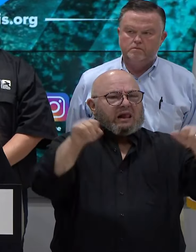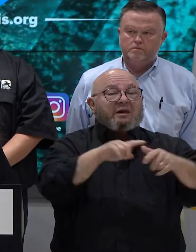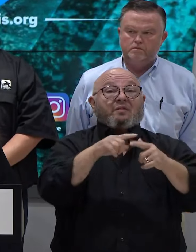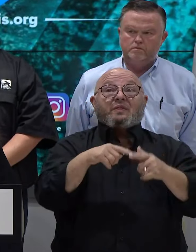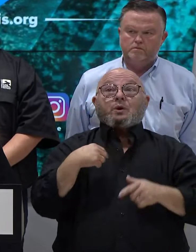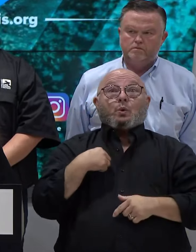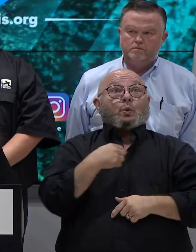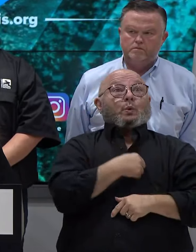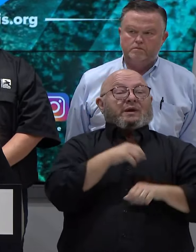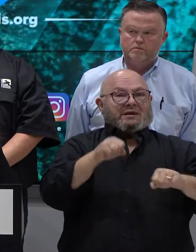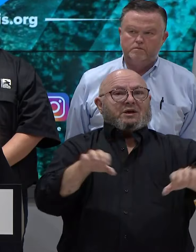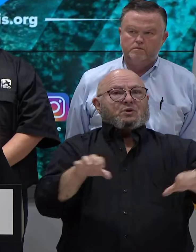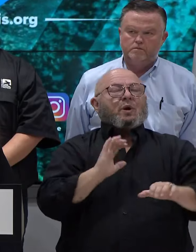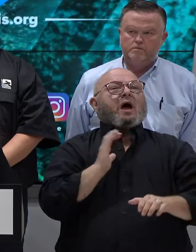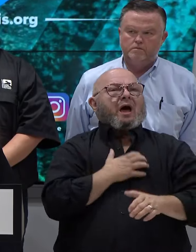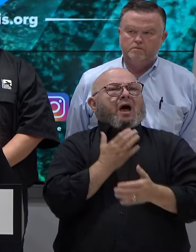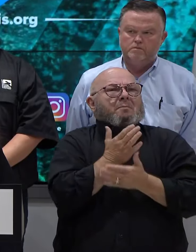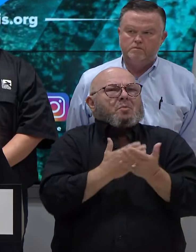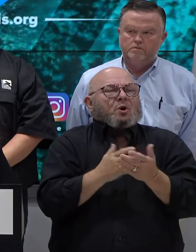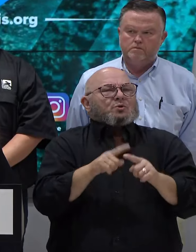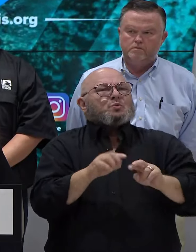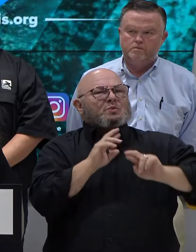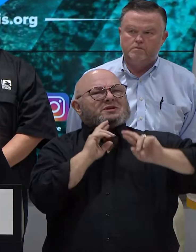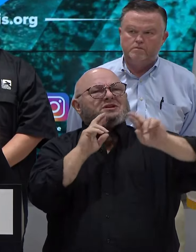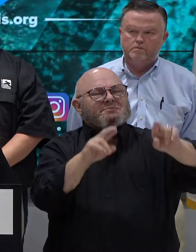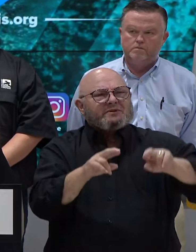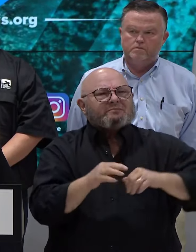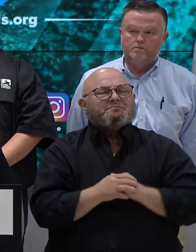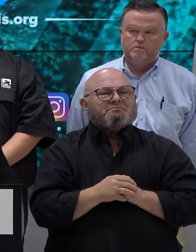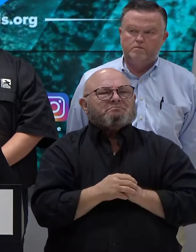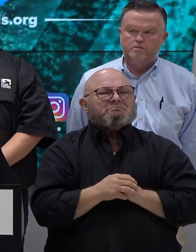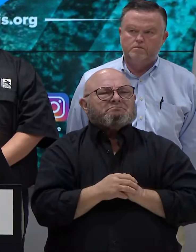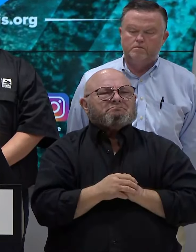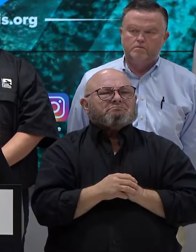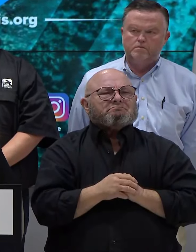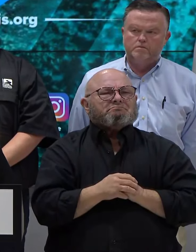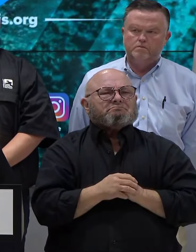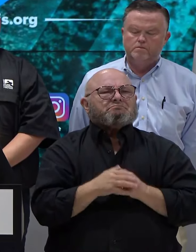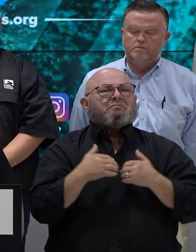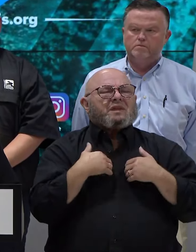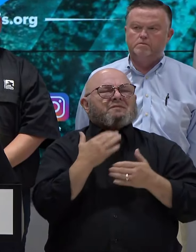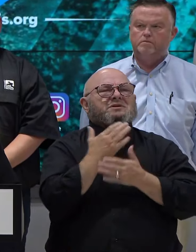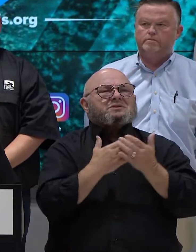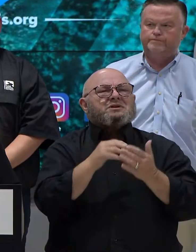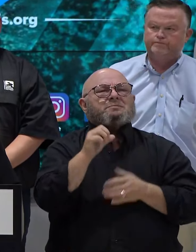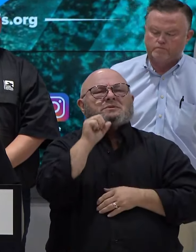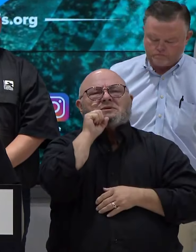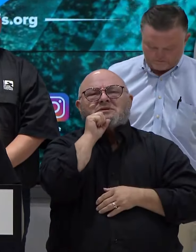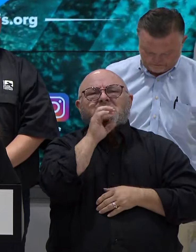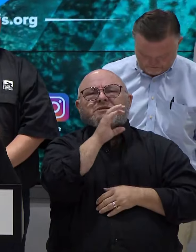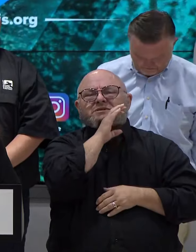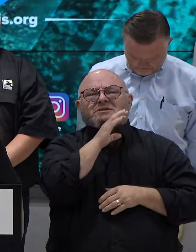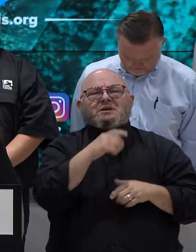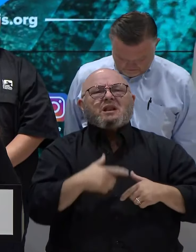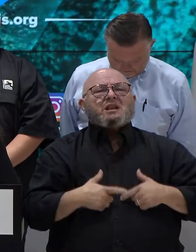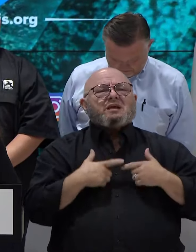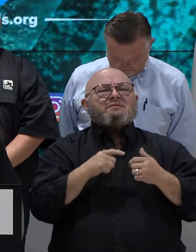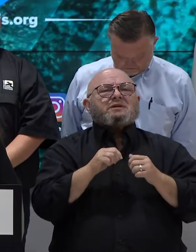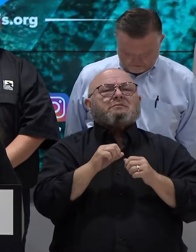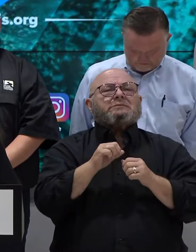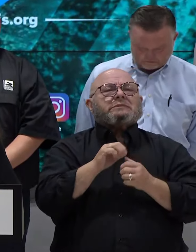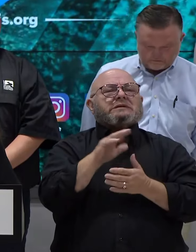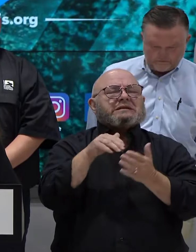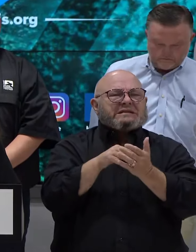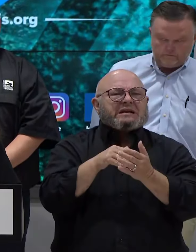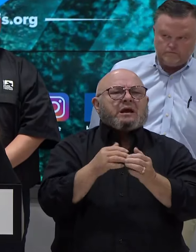of responding. We have had several senior living facilities that are without power request